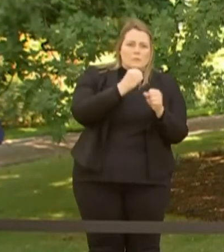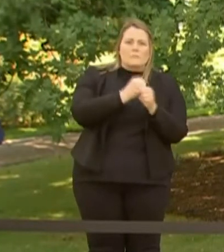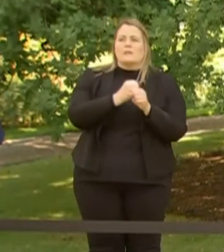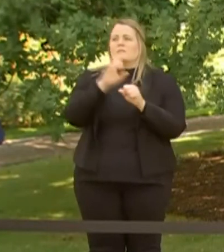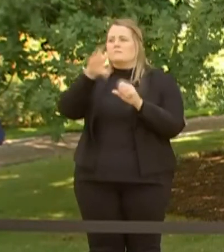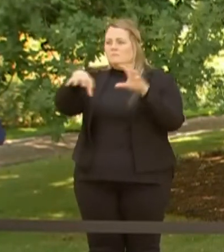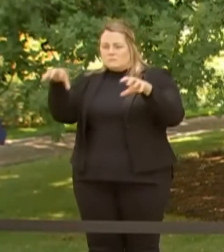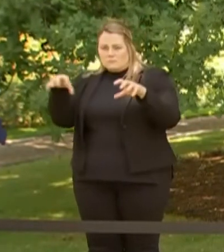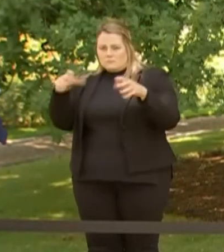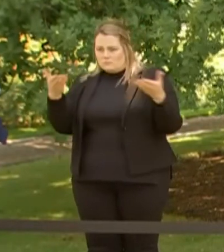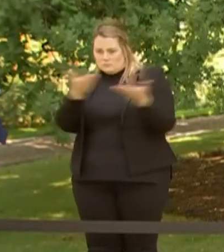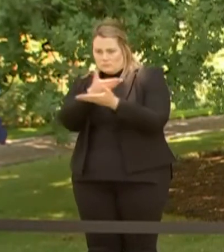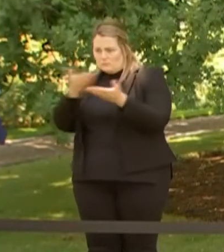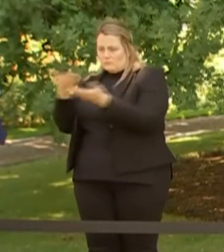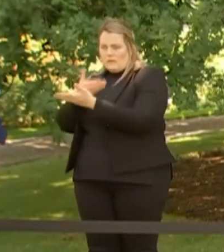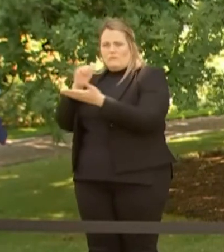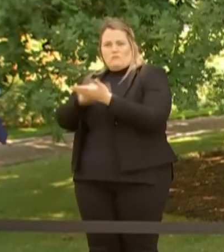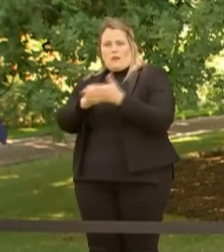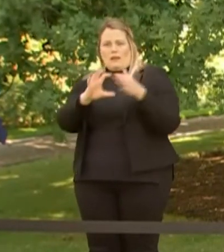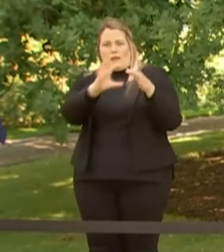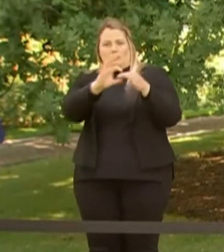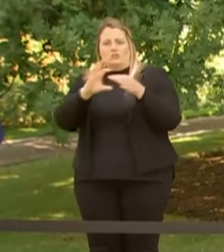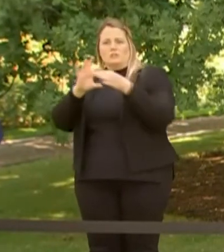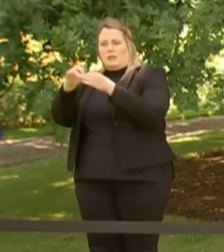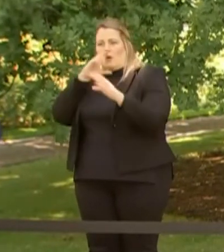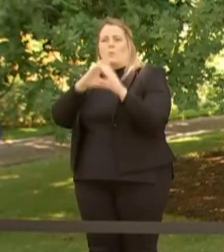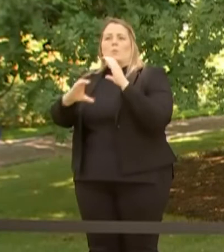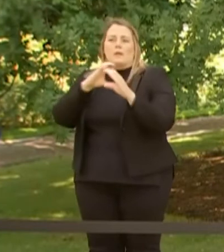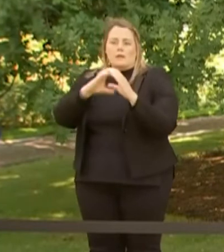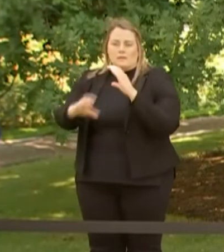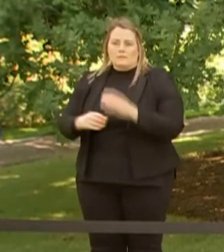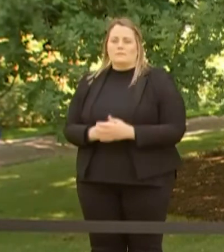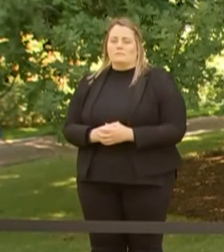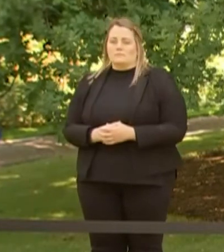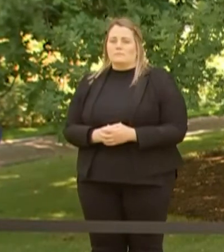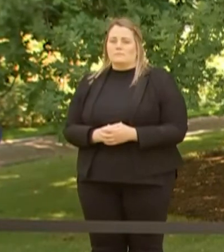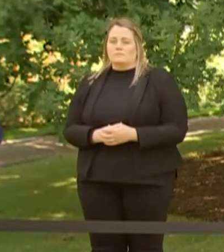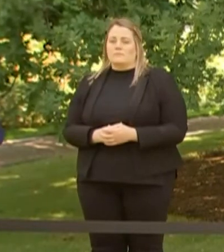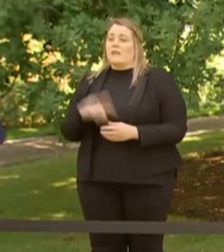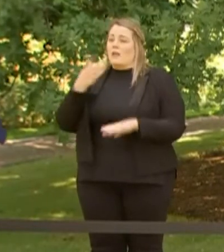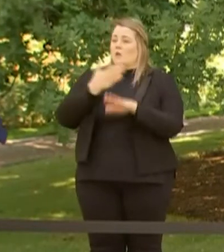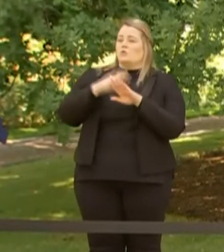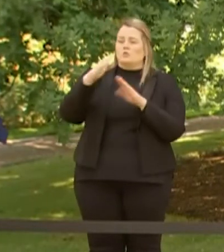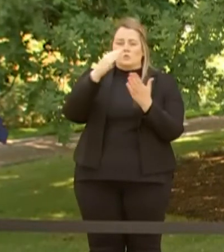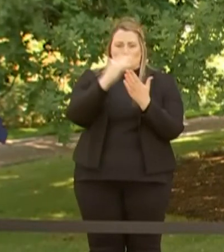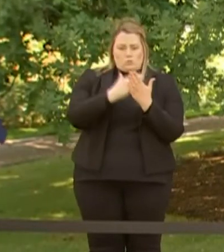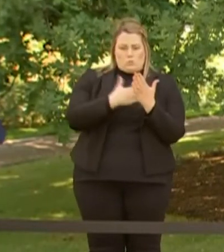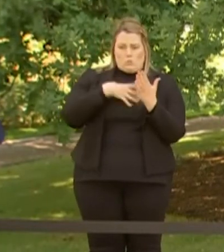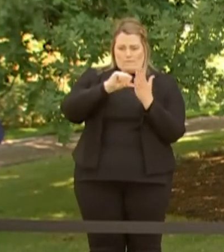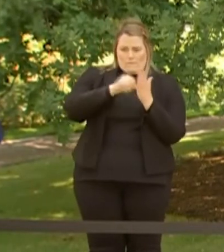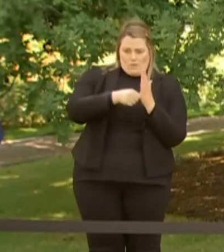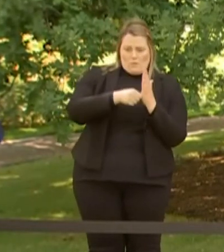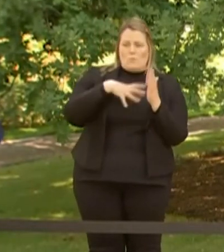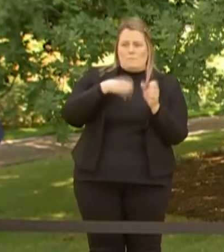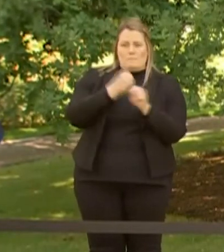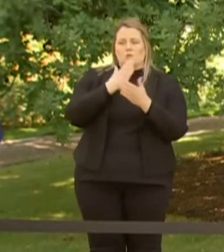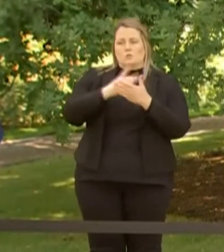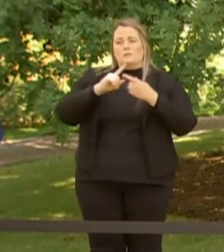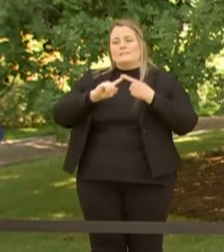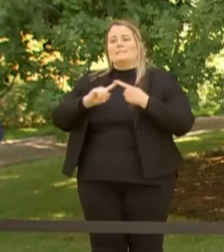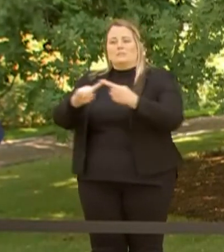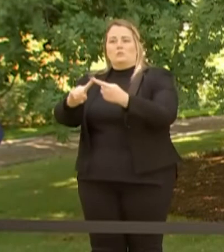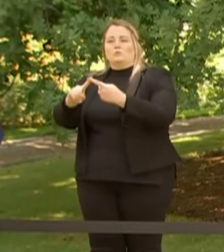the protocols that have been elicited and placed back into this program are respected from the time we open that program next